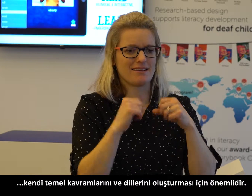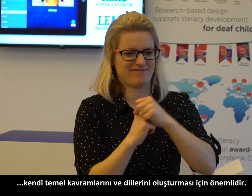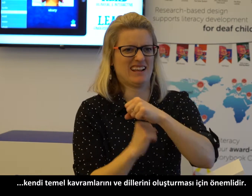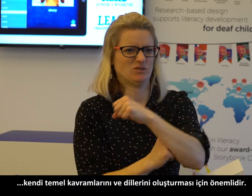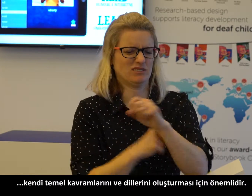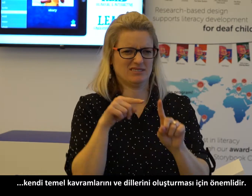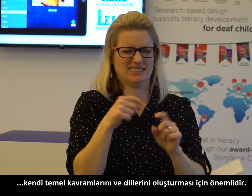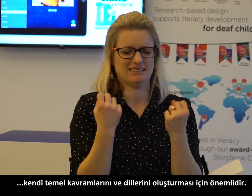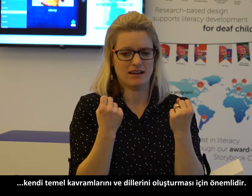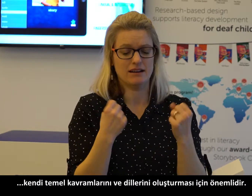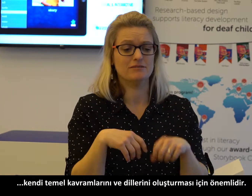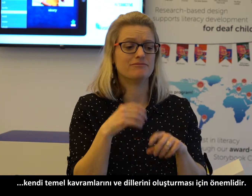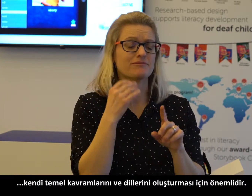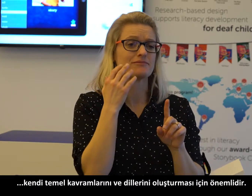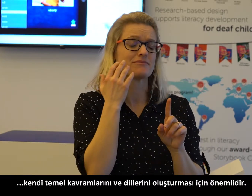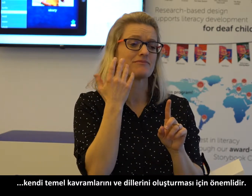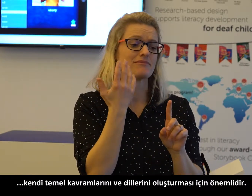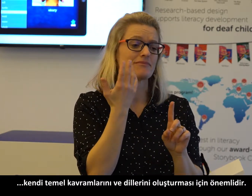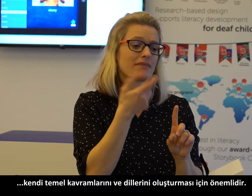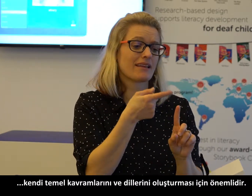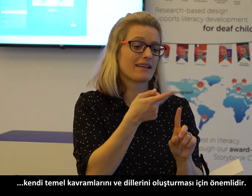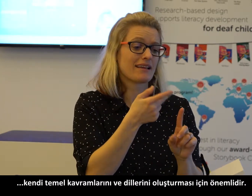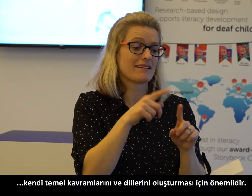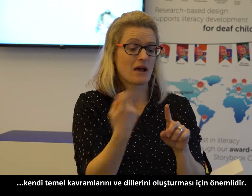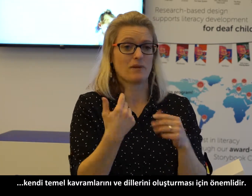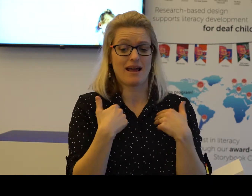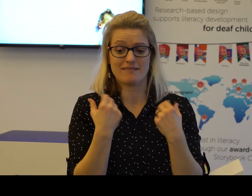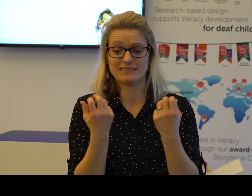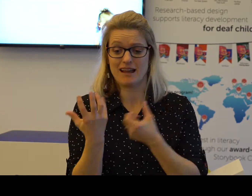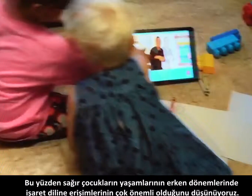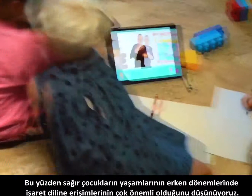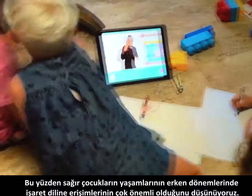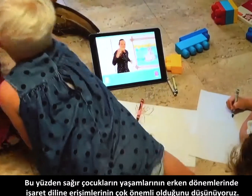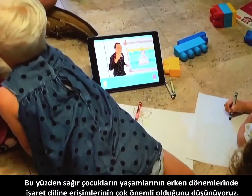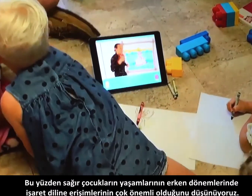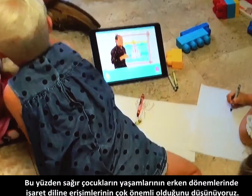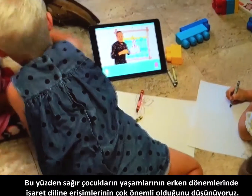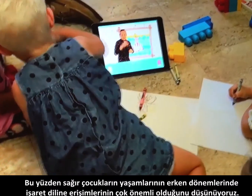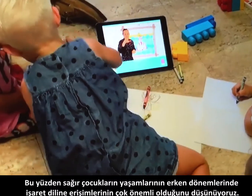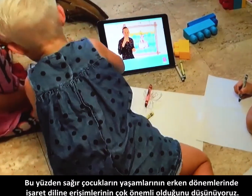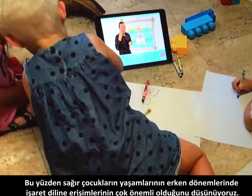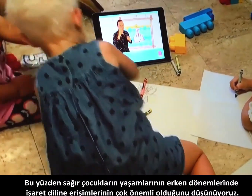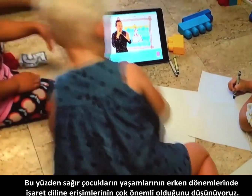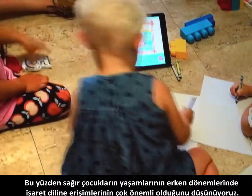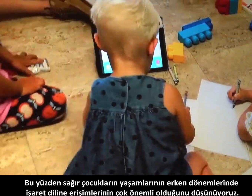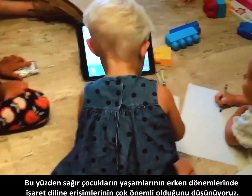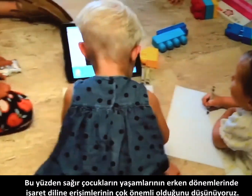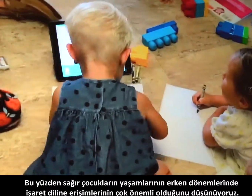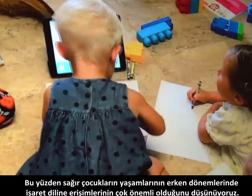to help them build their foundational understanding of concepts and language. So we feel that it's very important that deaf children have access